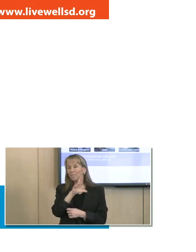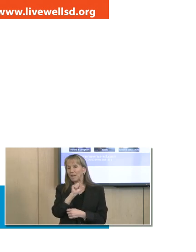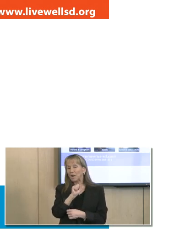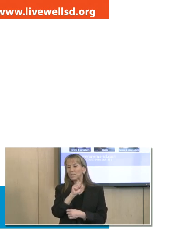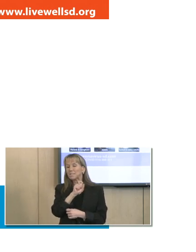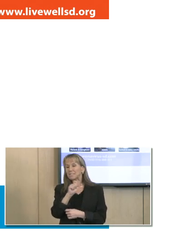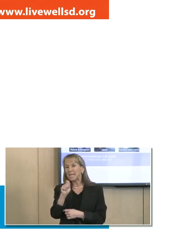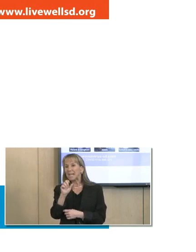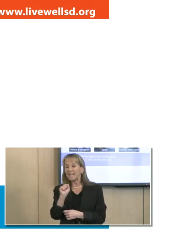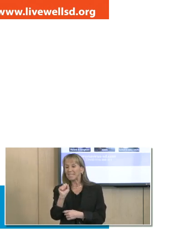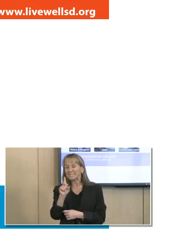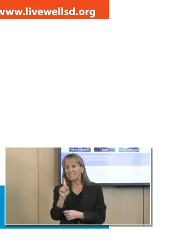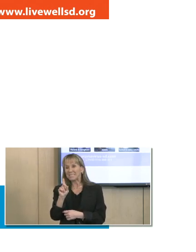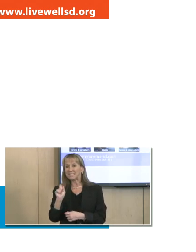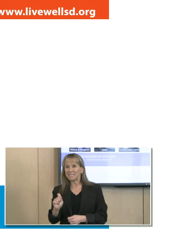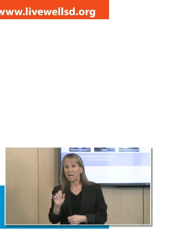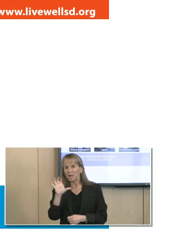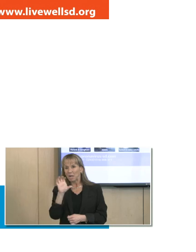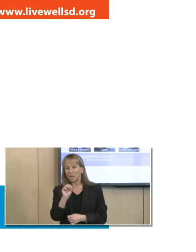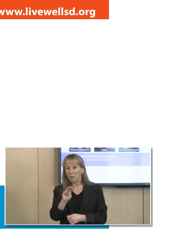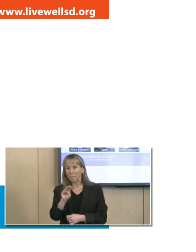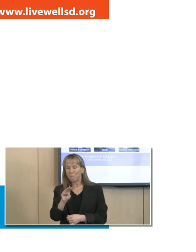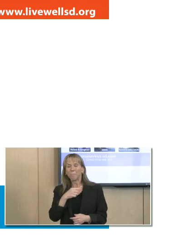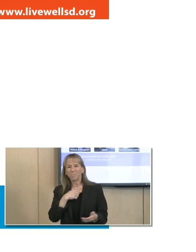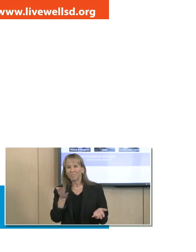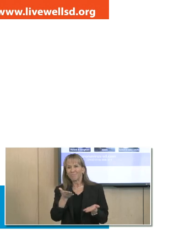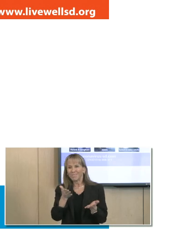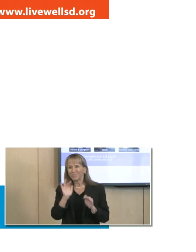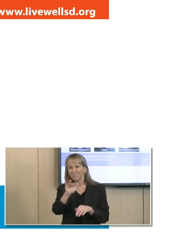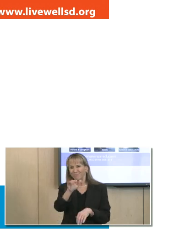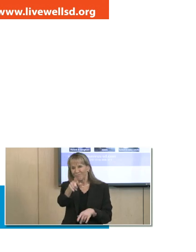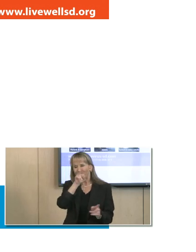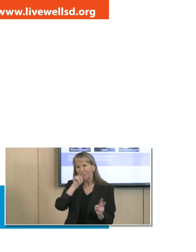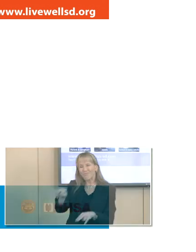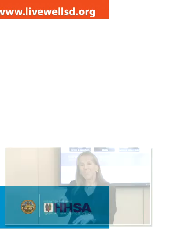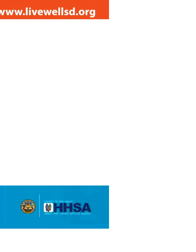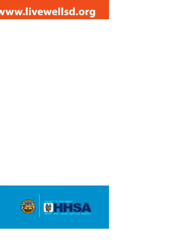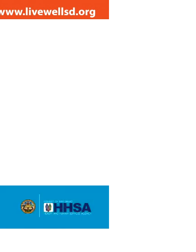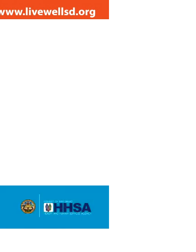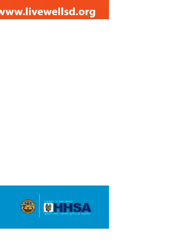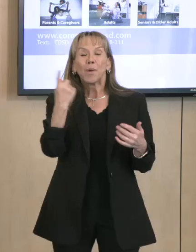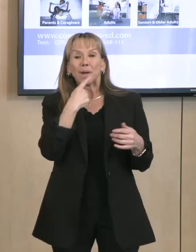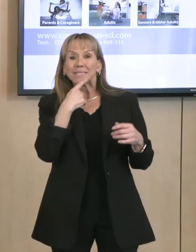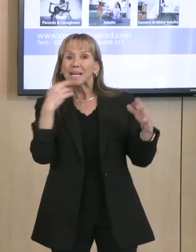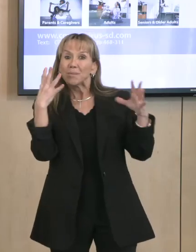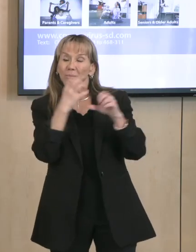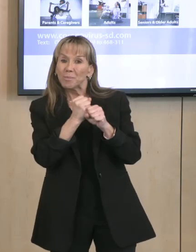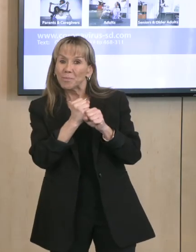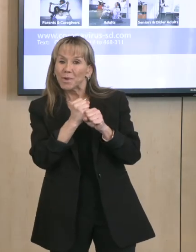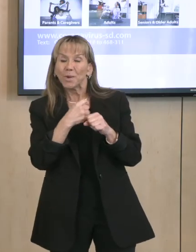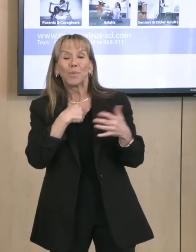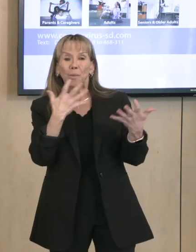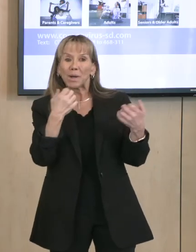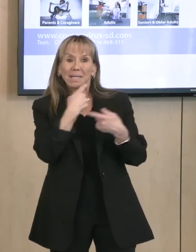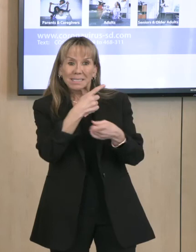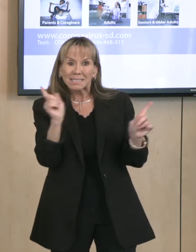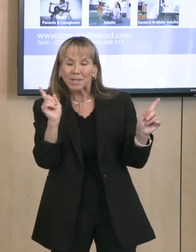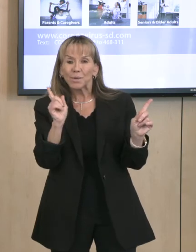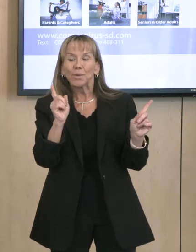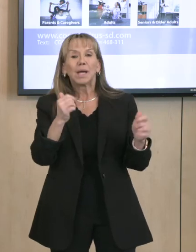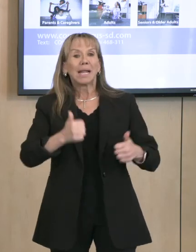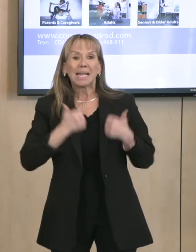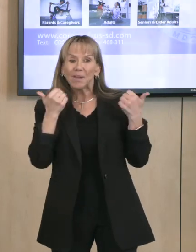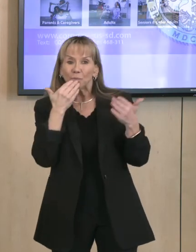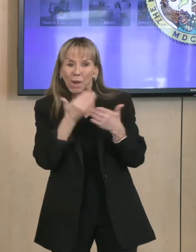coronavirus-sd.com. We encourage you to check it out. And as we always say at the close of these, we want to urge everyone to